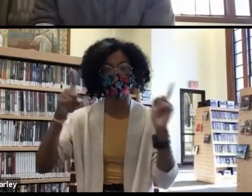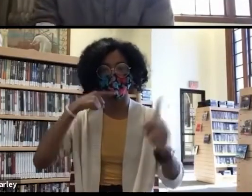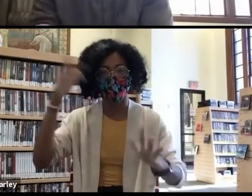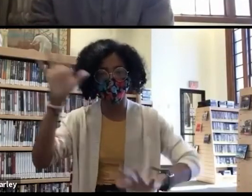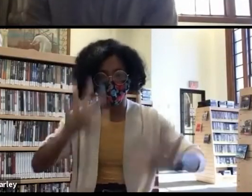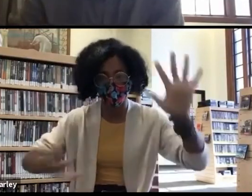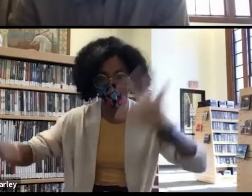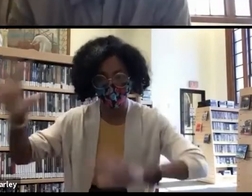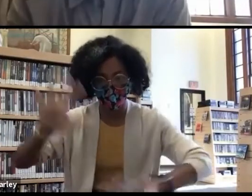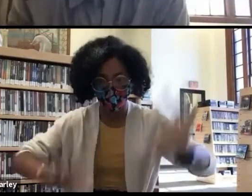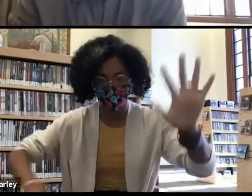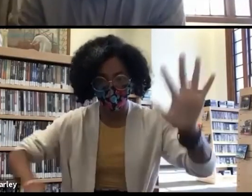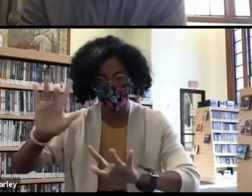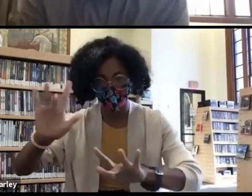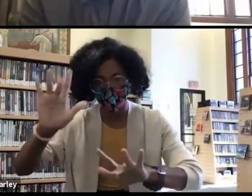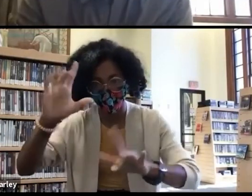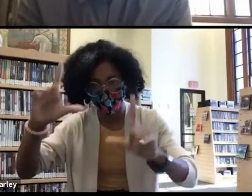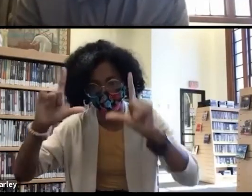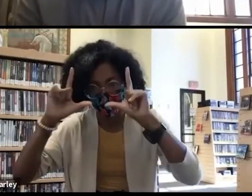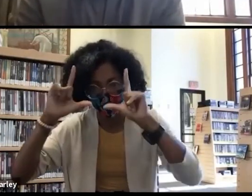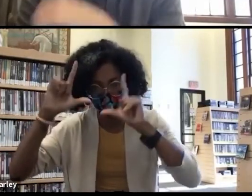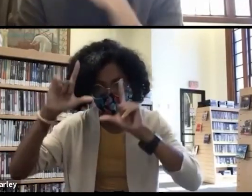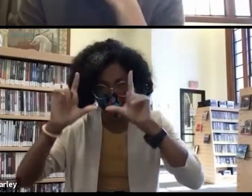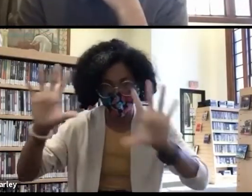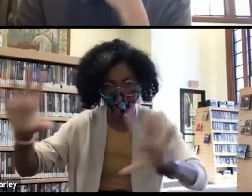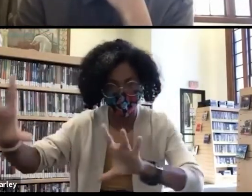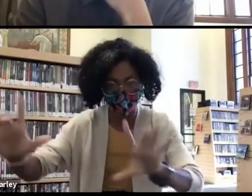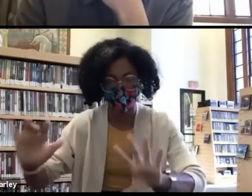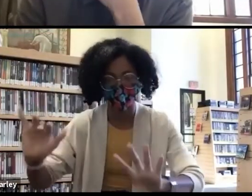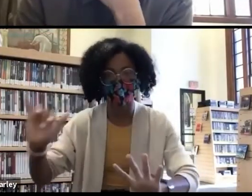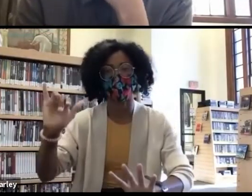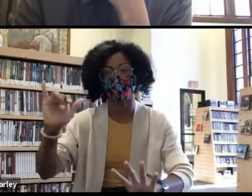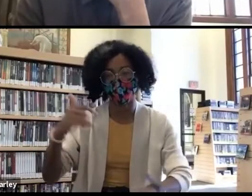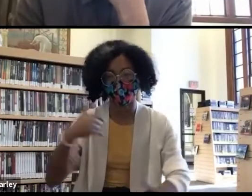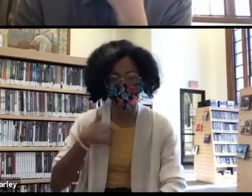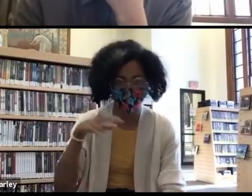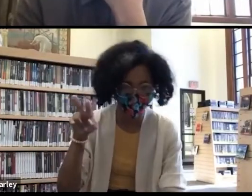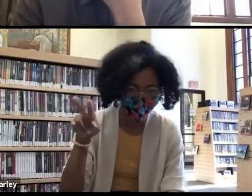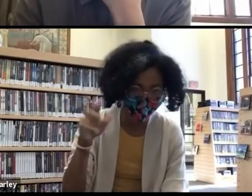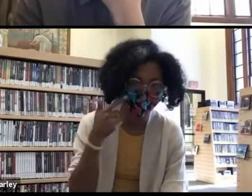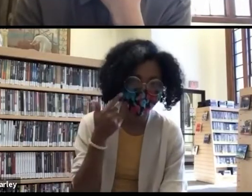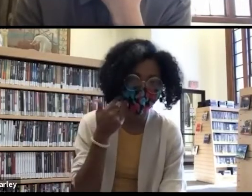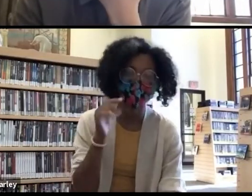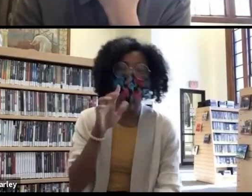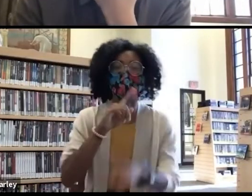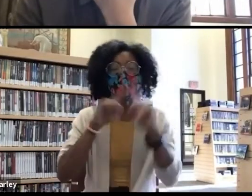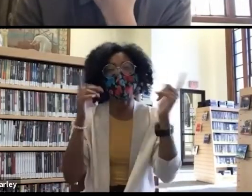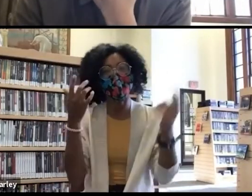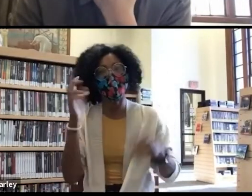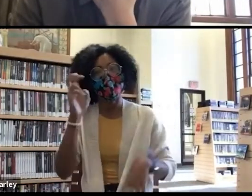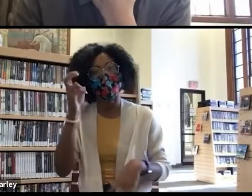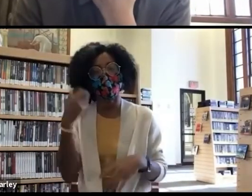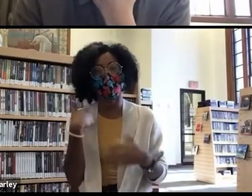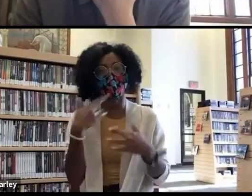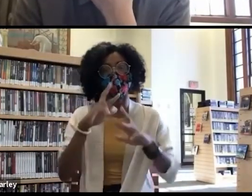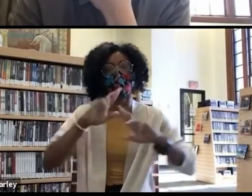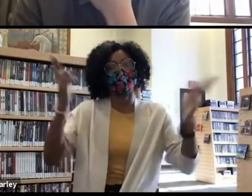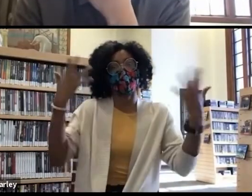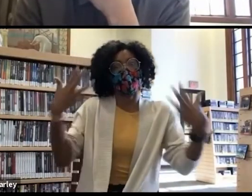on our computer. So we know what to do. Whereas now hearing people have to